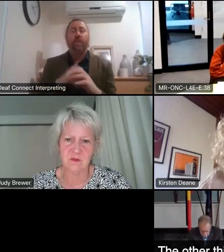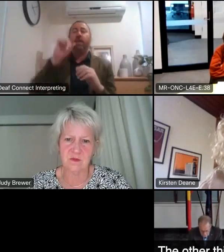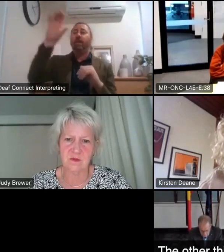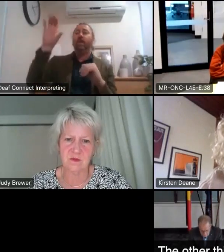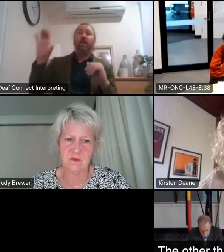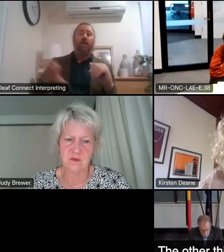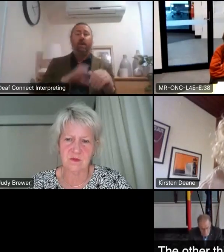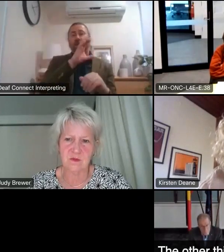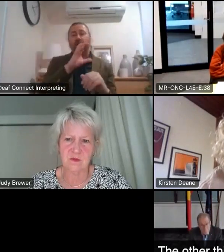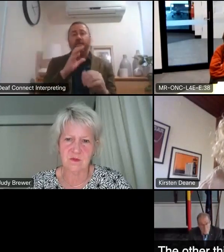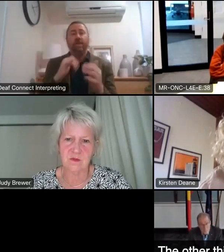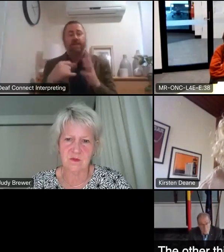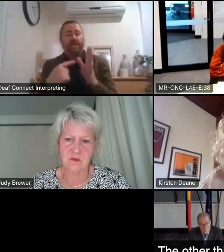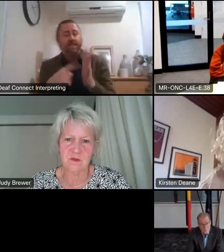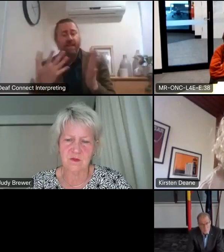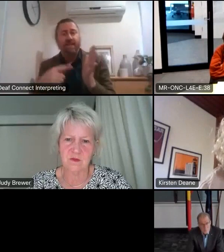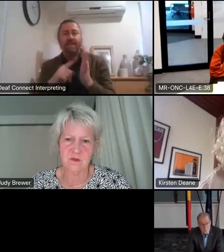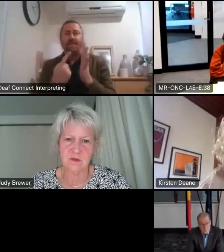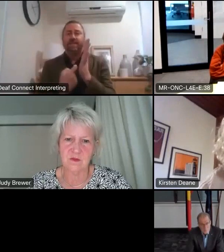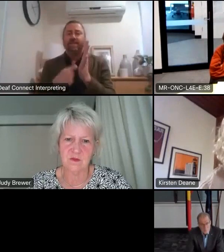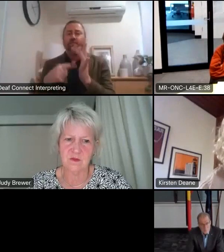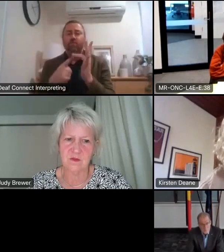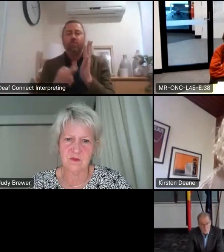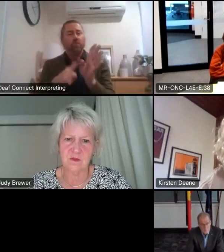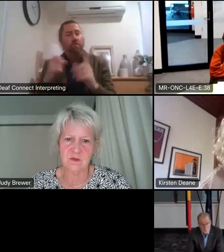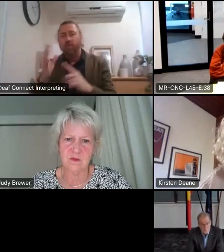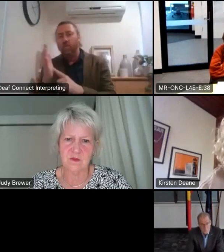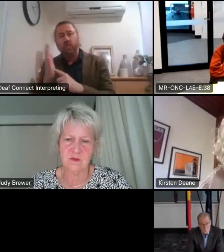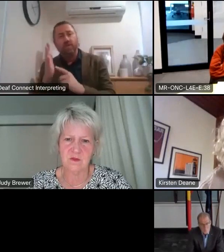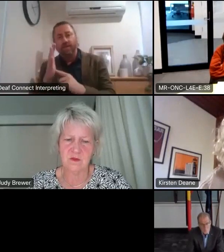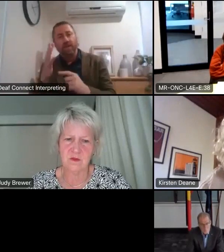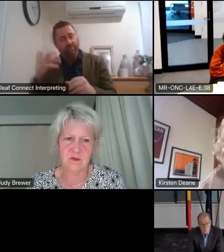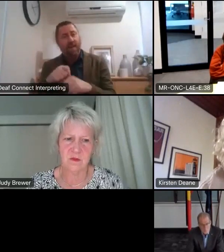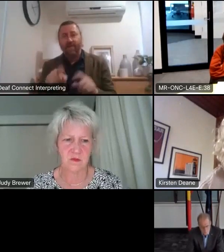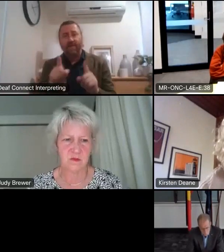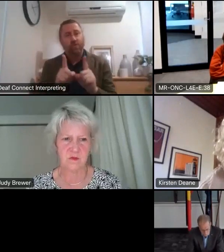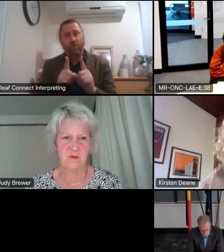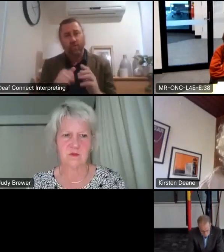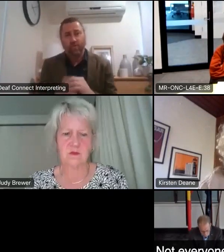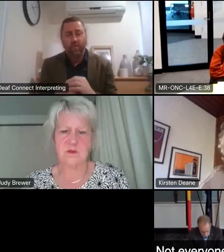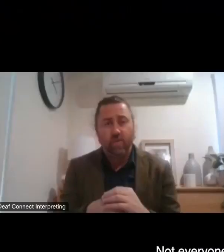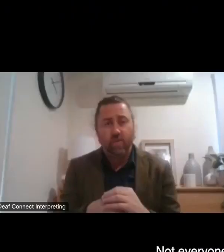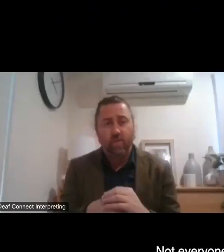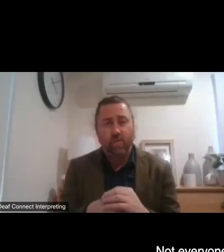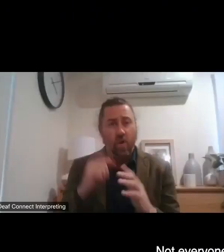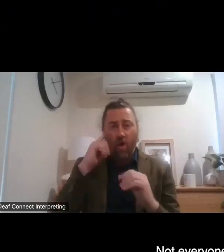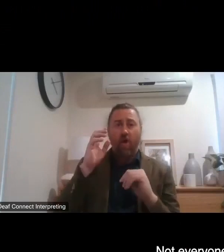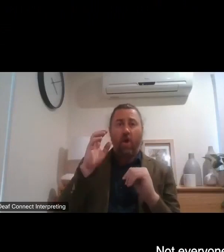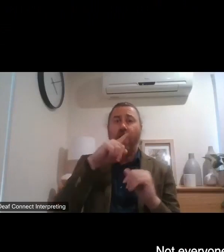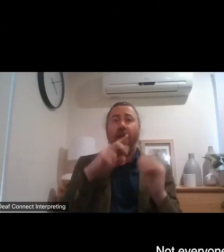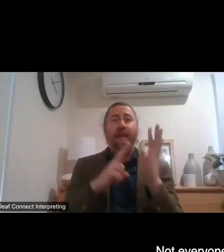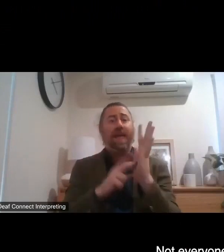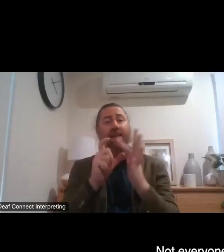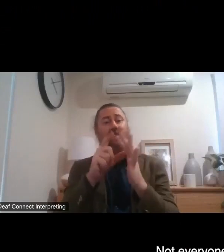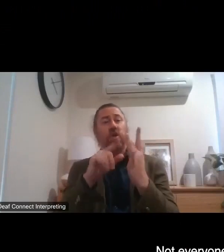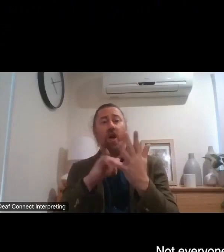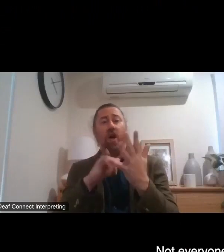role to play here we all know that not everyone's going to be on the ndis it wasn't designed to have everyone